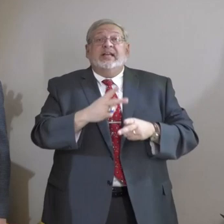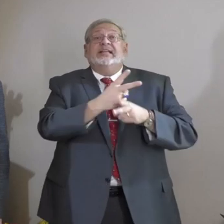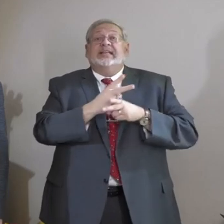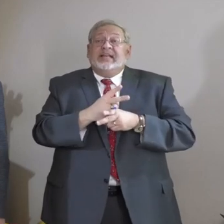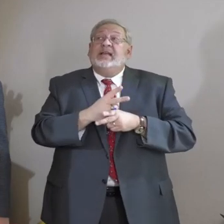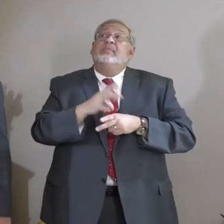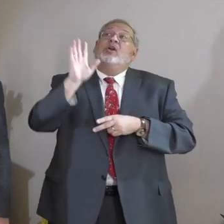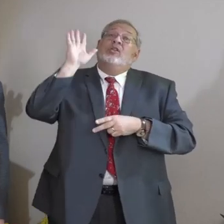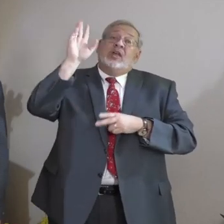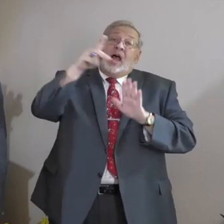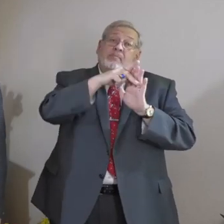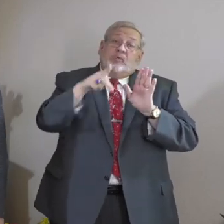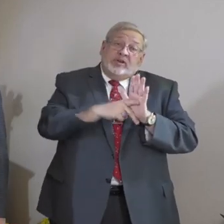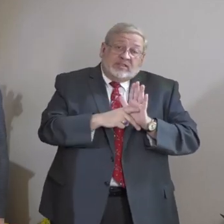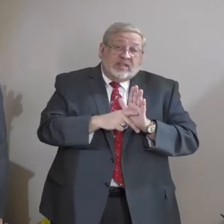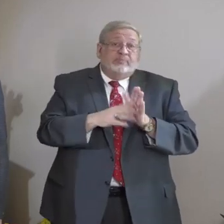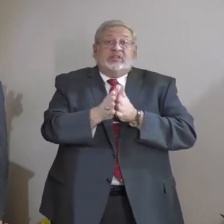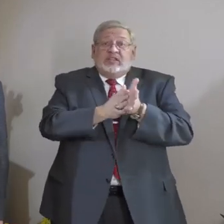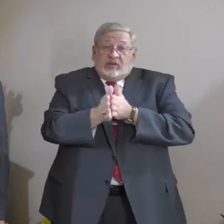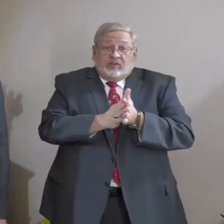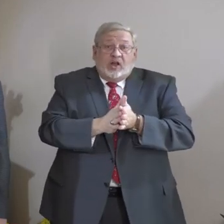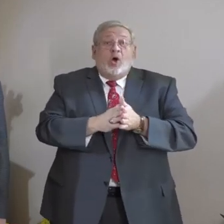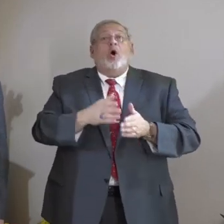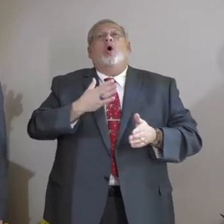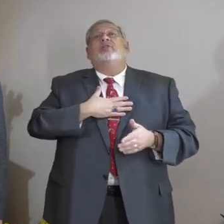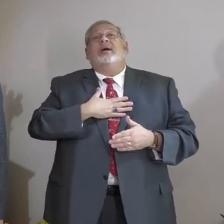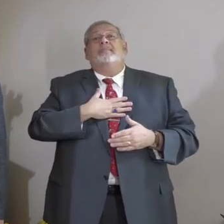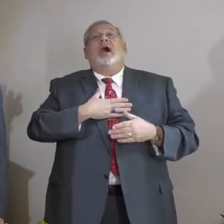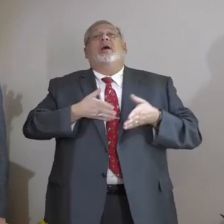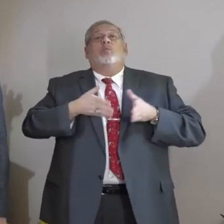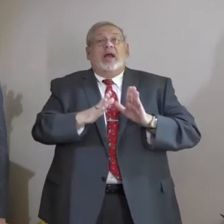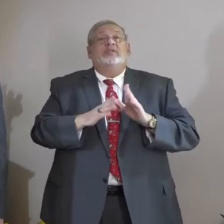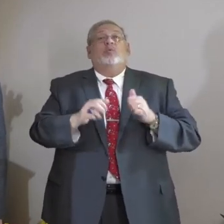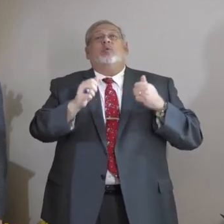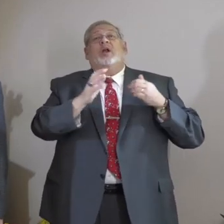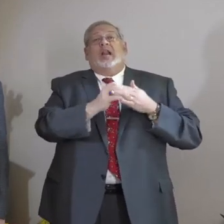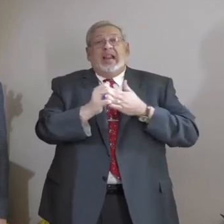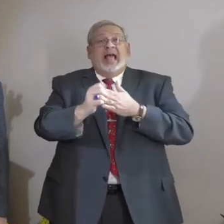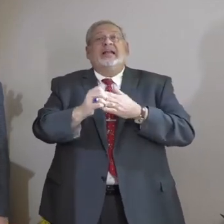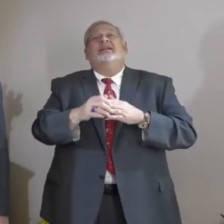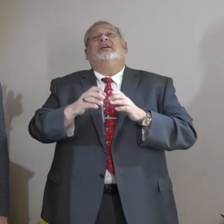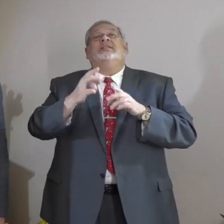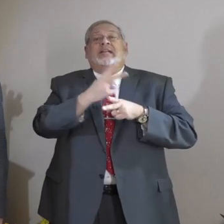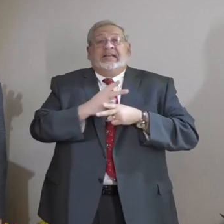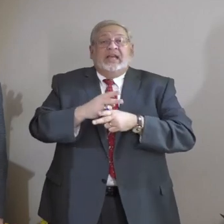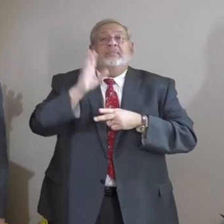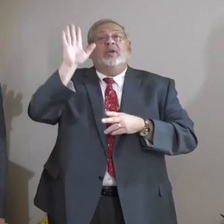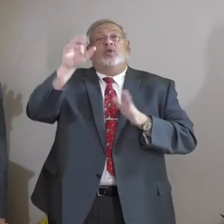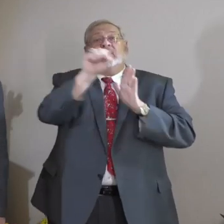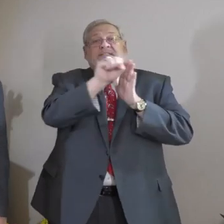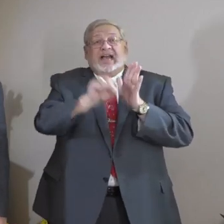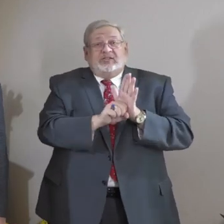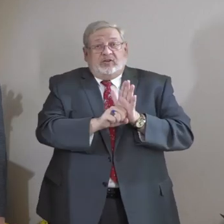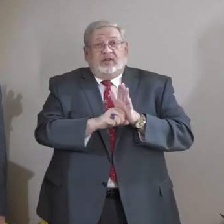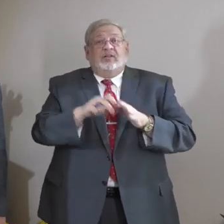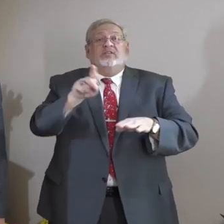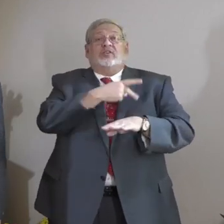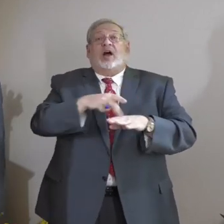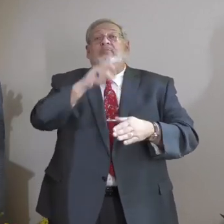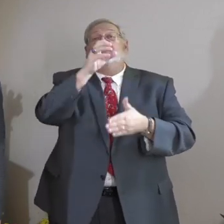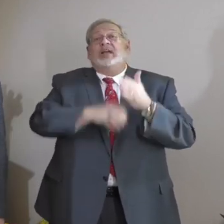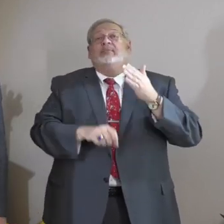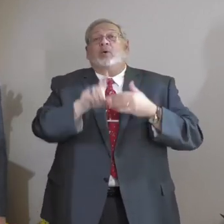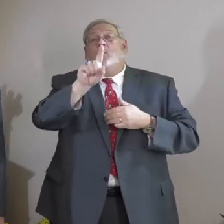keep thy precepts diligently. Know that thy ways are directed to keep thy statutes.